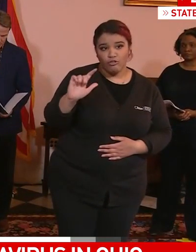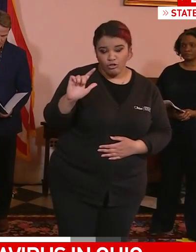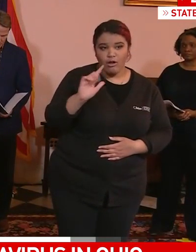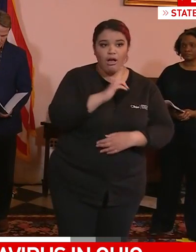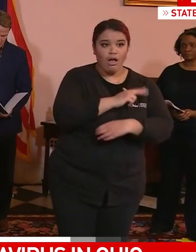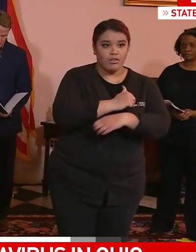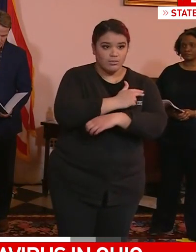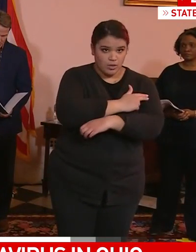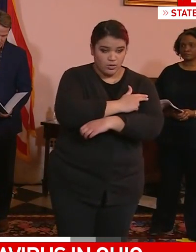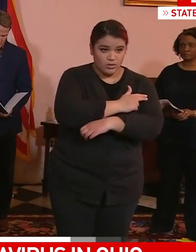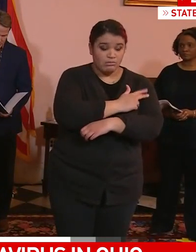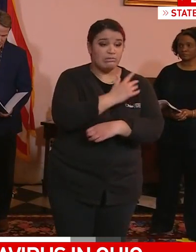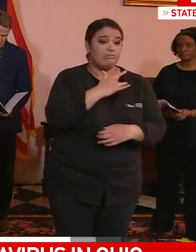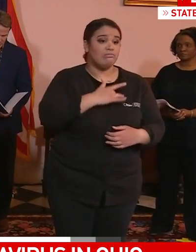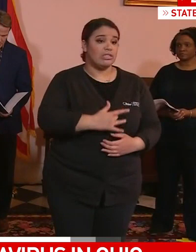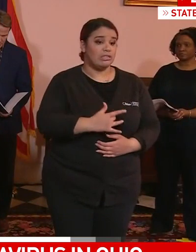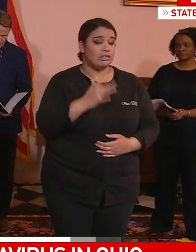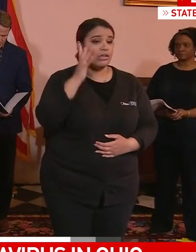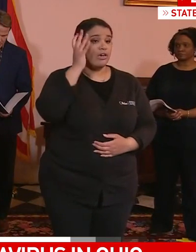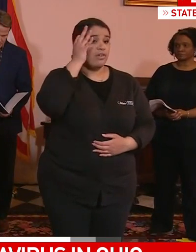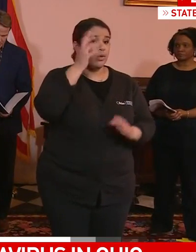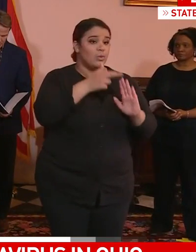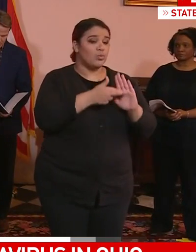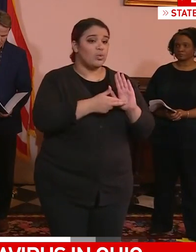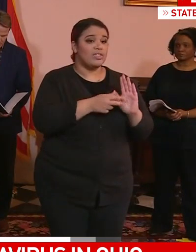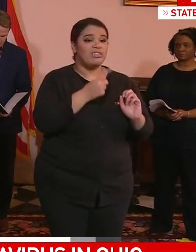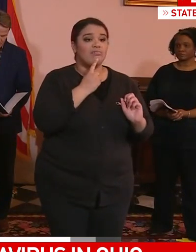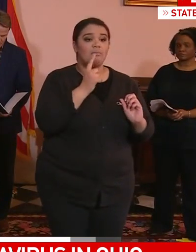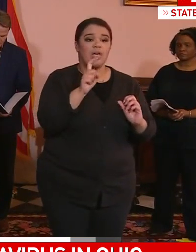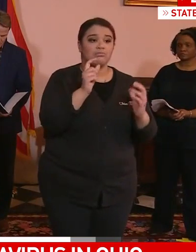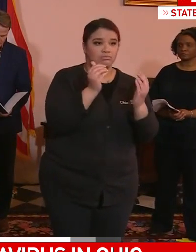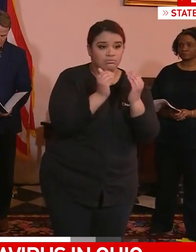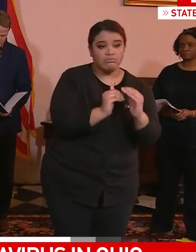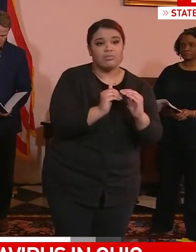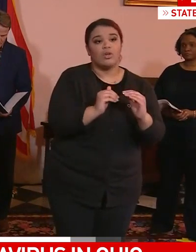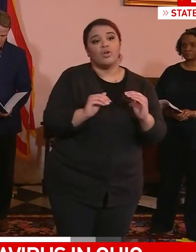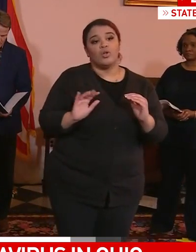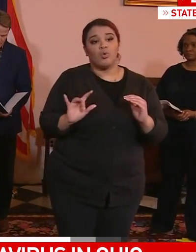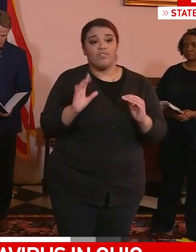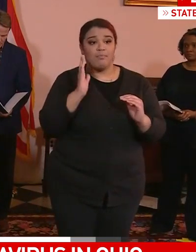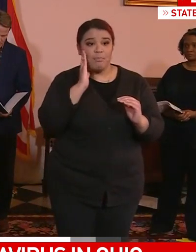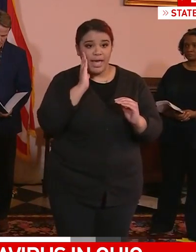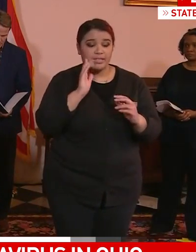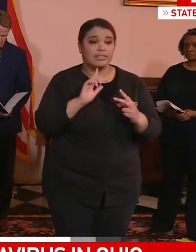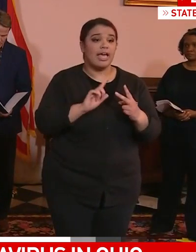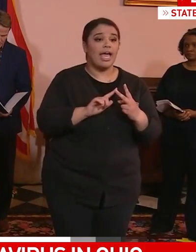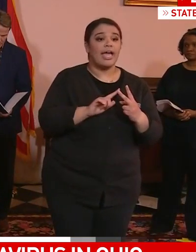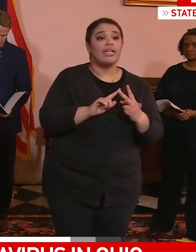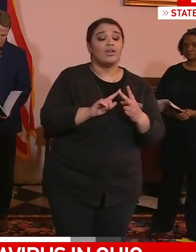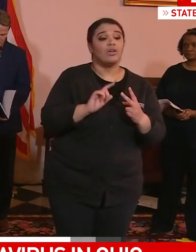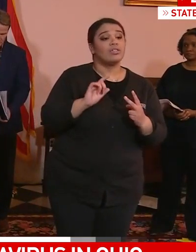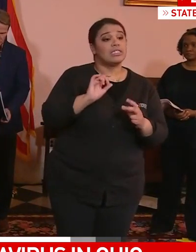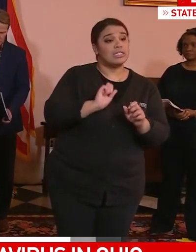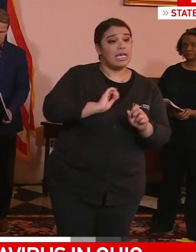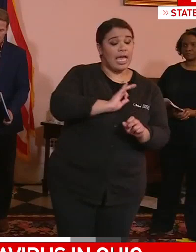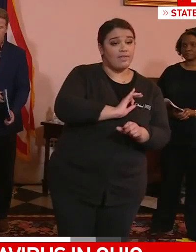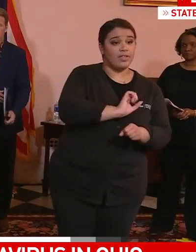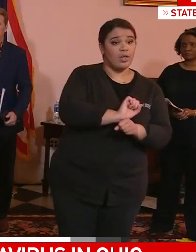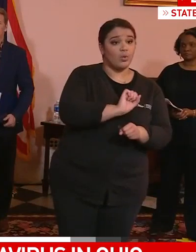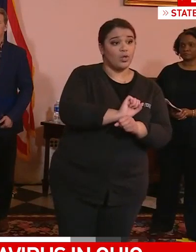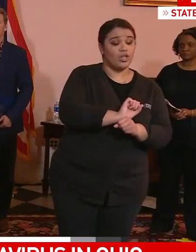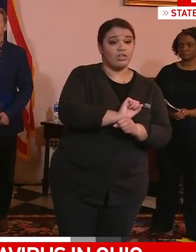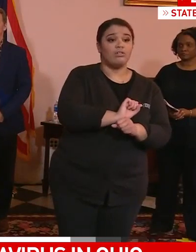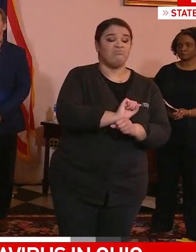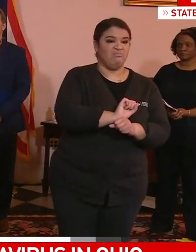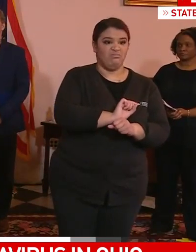limited by federal law to have only 25 beds and have only a 96-hour stay. The federal government has already relaxed that